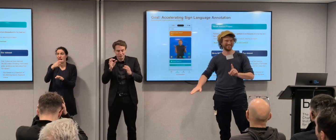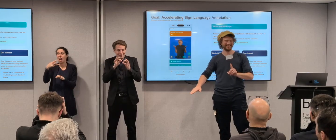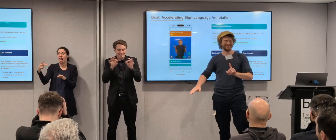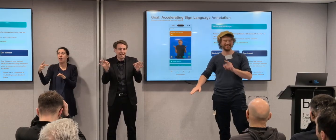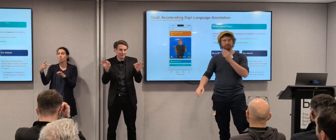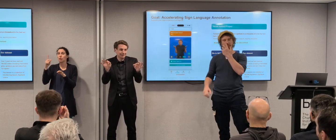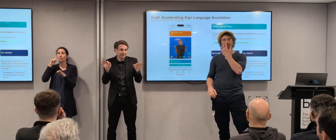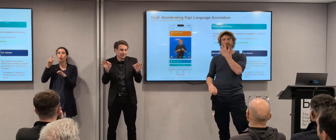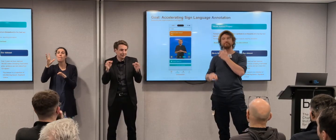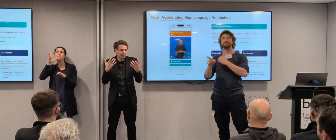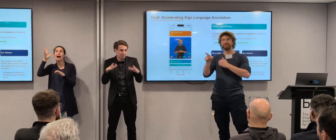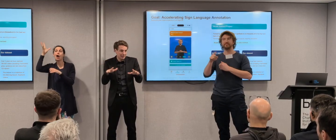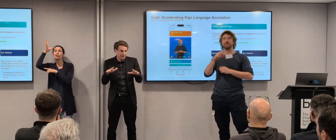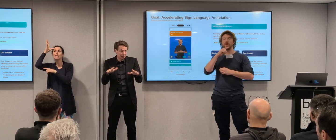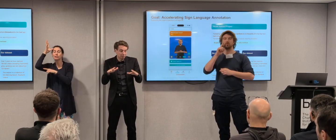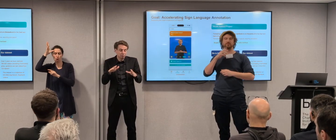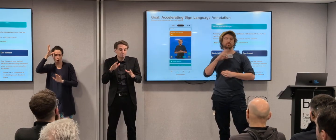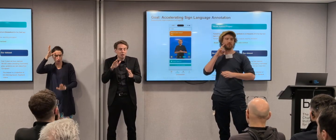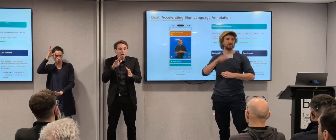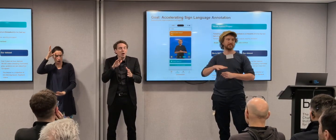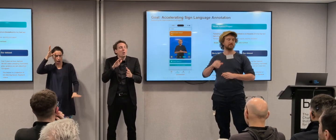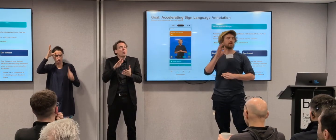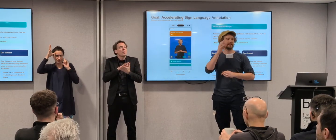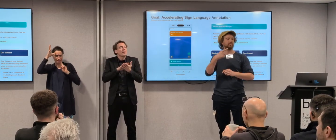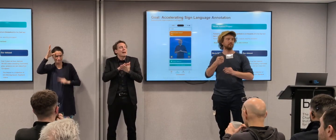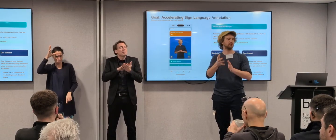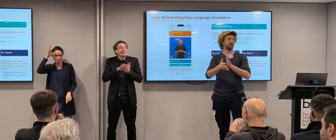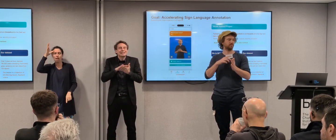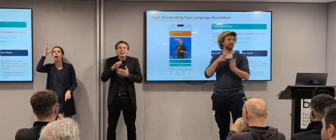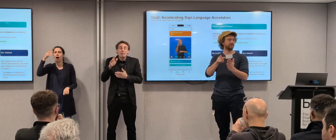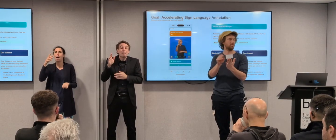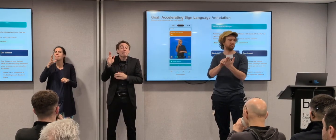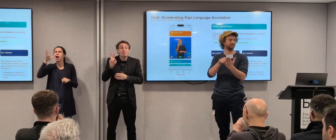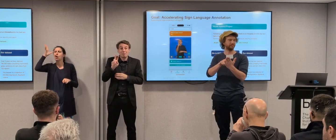that for parents of deaf children, so that those parents can learn sign language